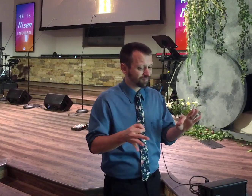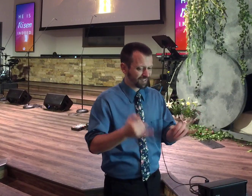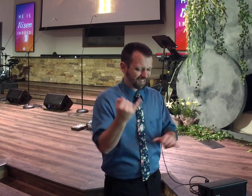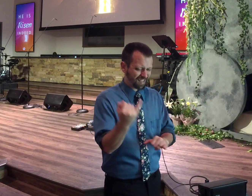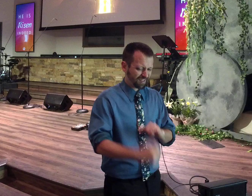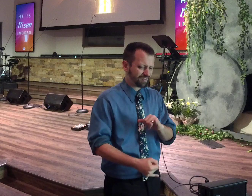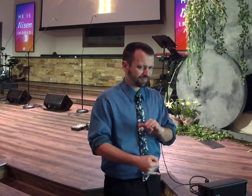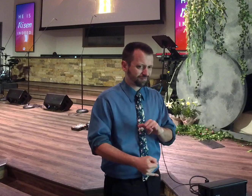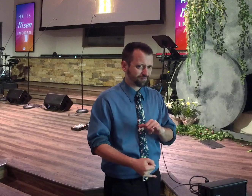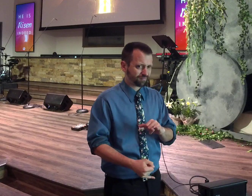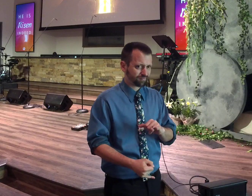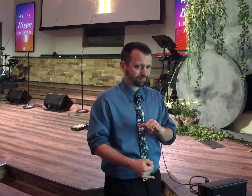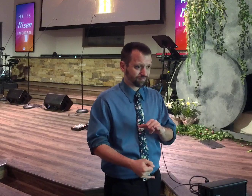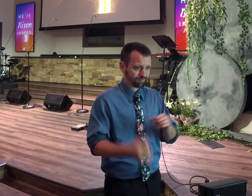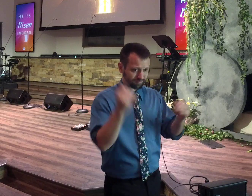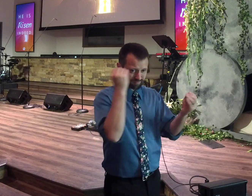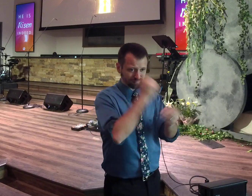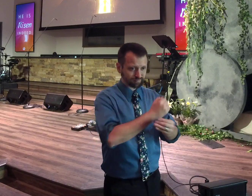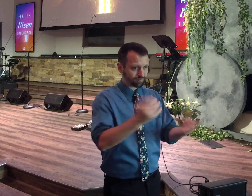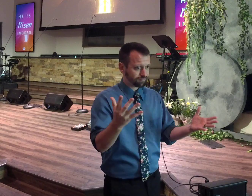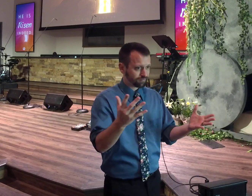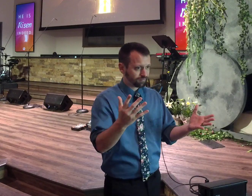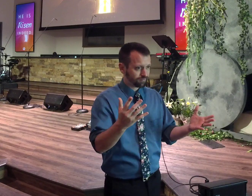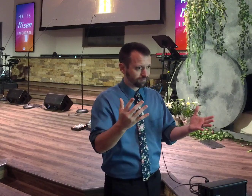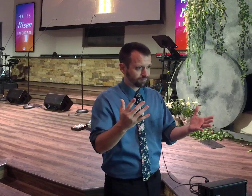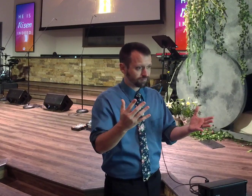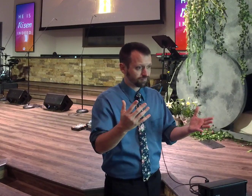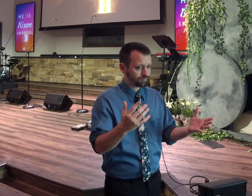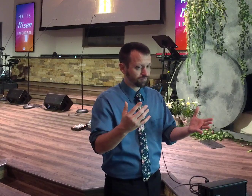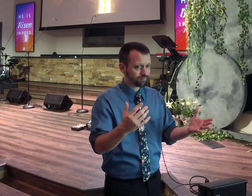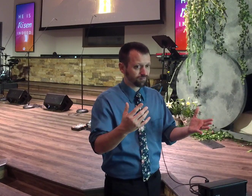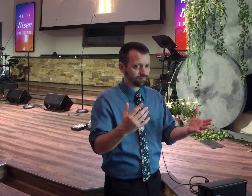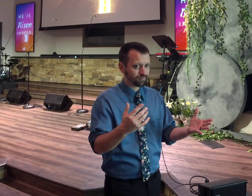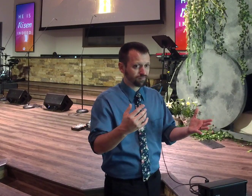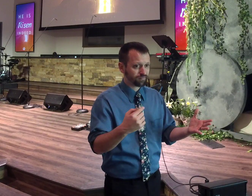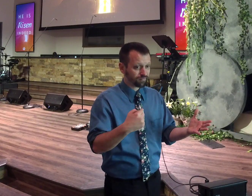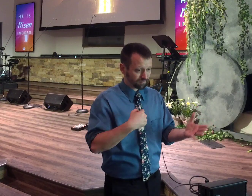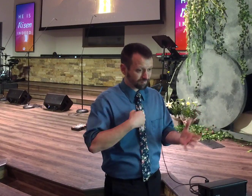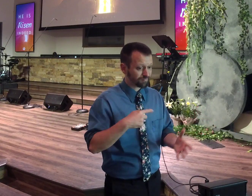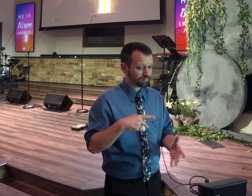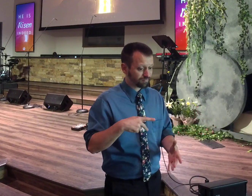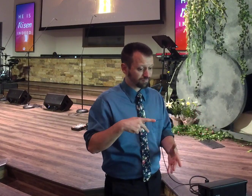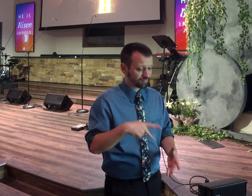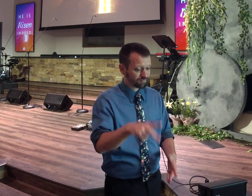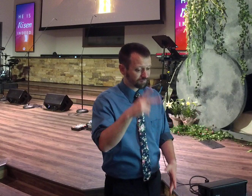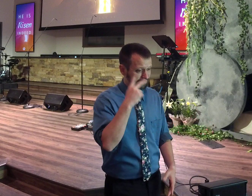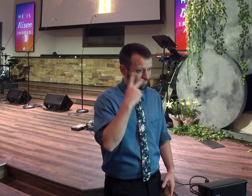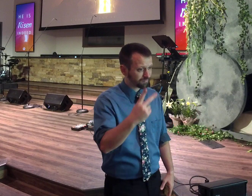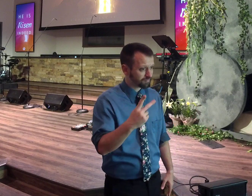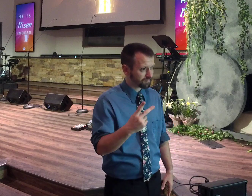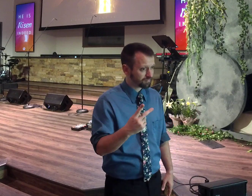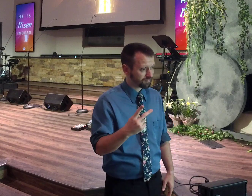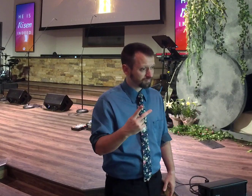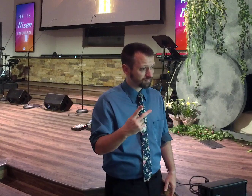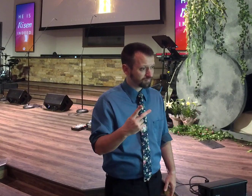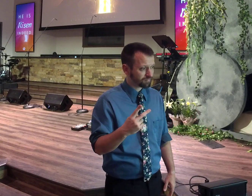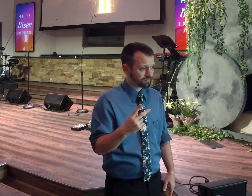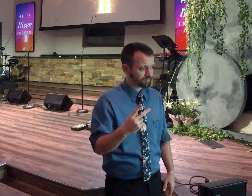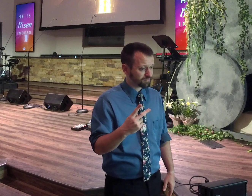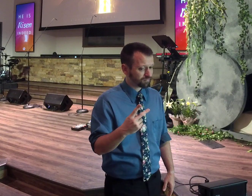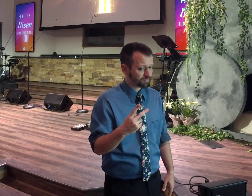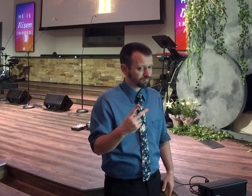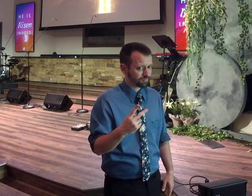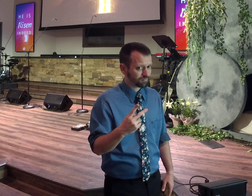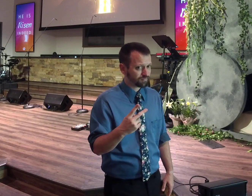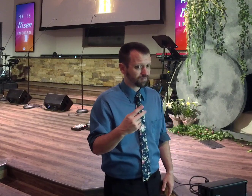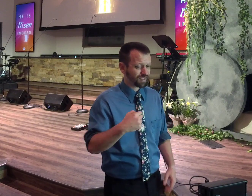all, I just want you to know, he was seen by who? He says, he was seen by me. He says, he